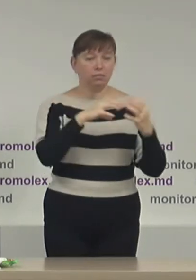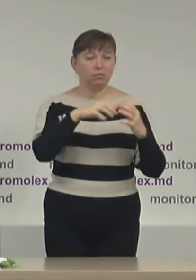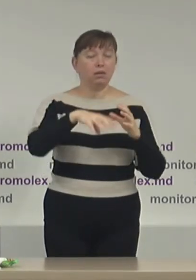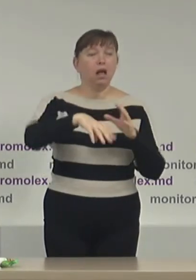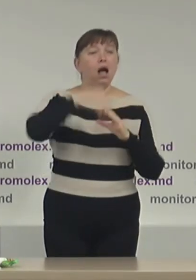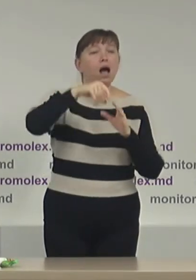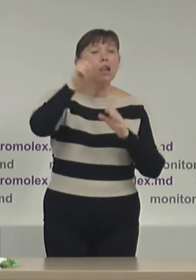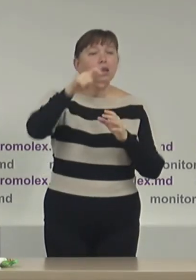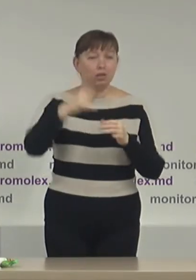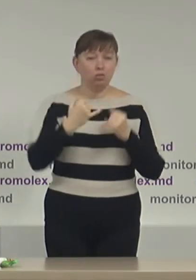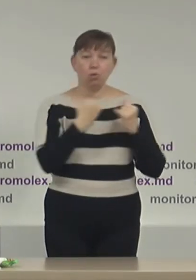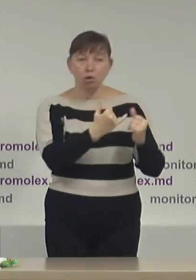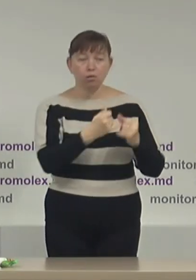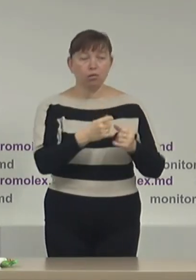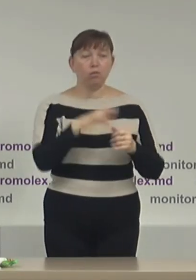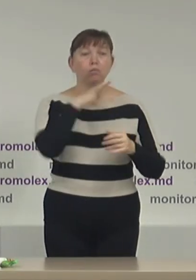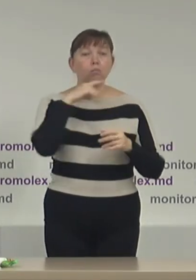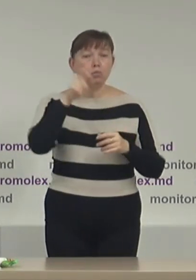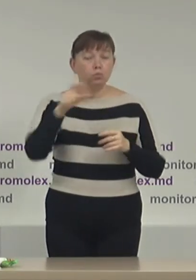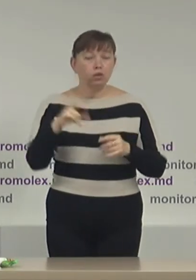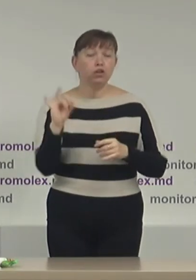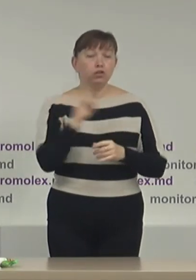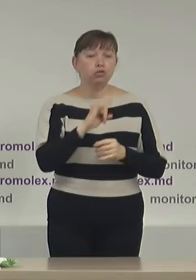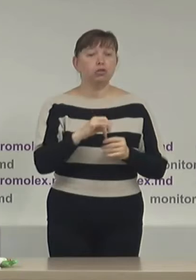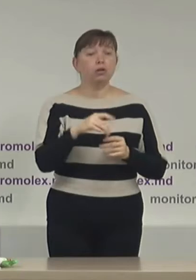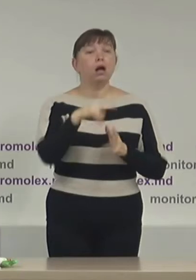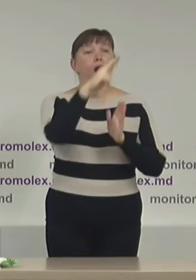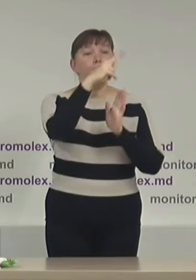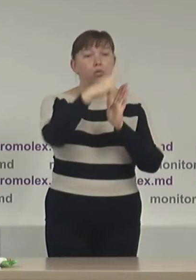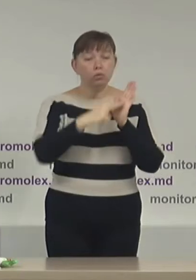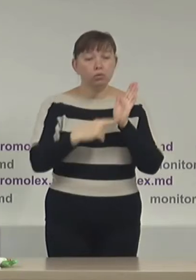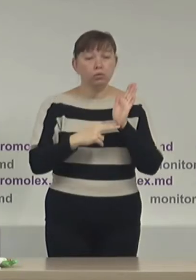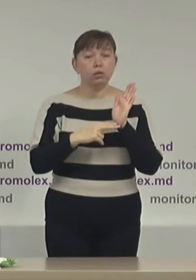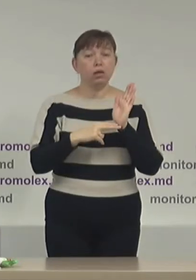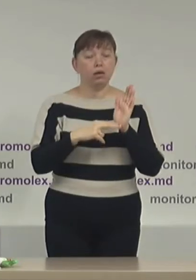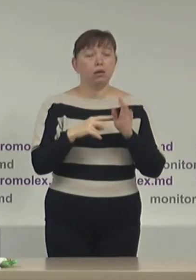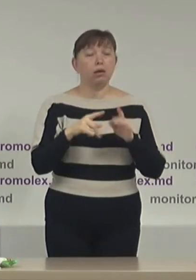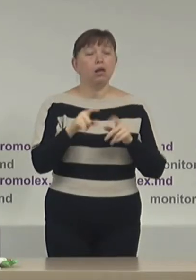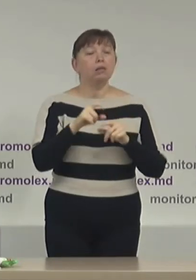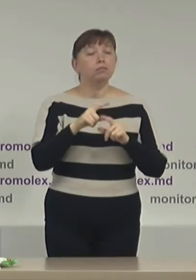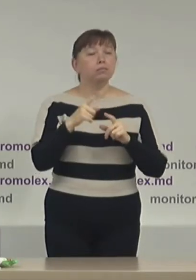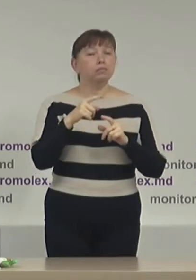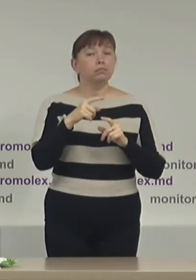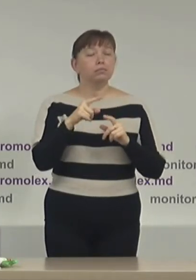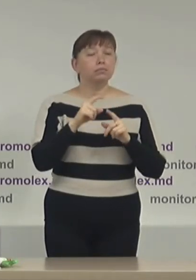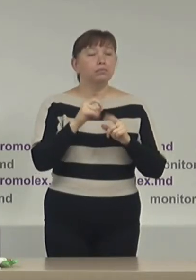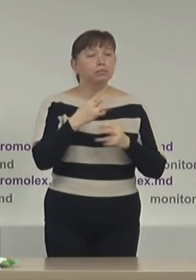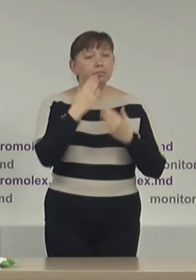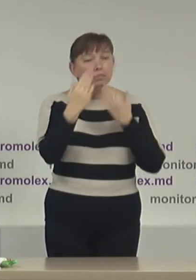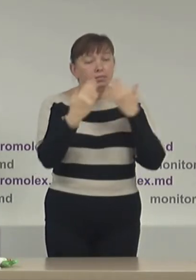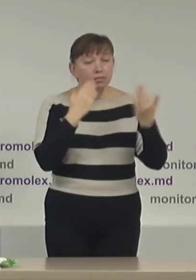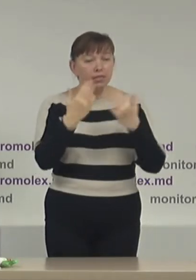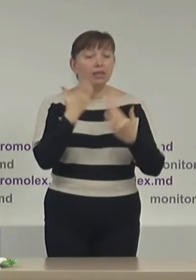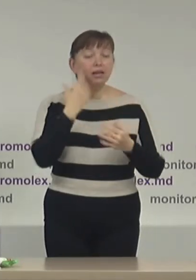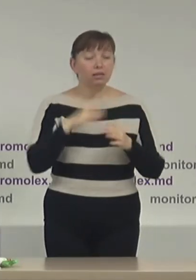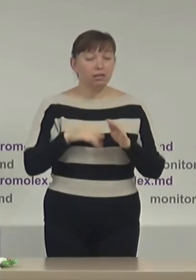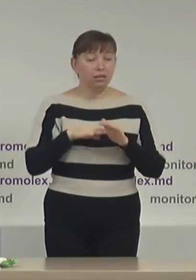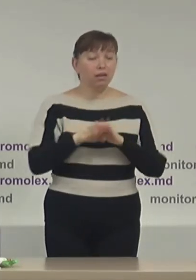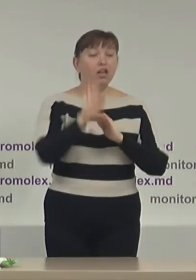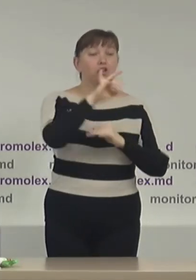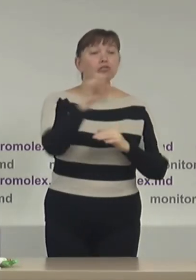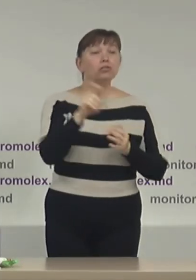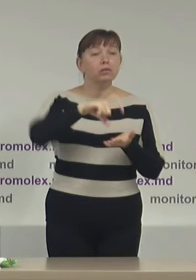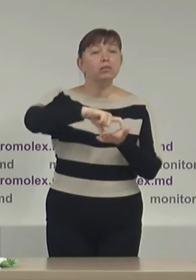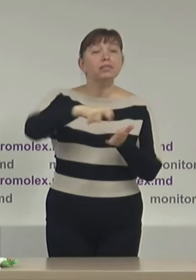avoiding organized transportation of voters, like it happened in the first round, and authorization of an exit